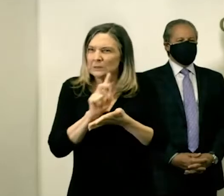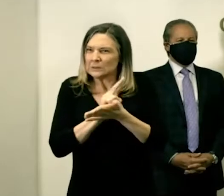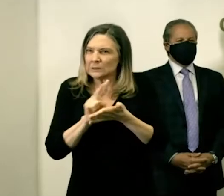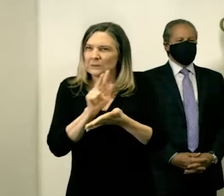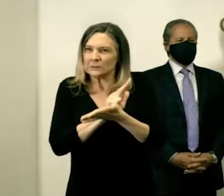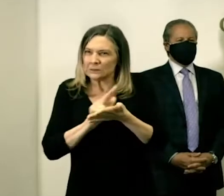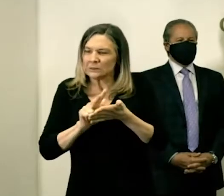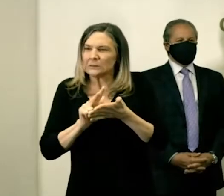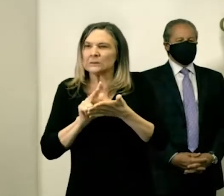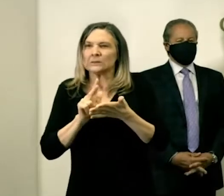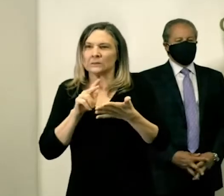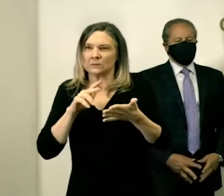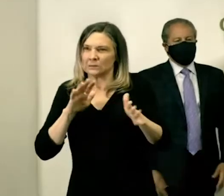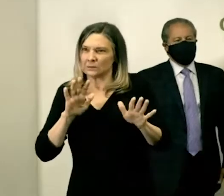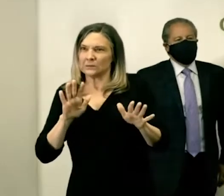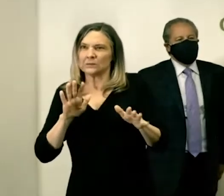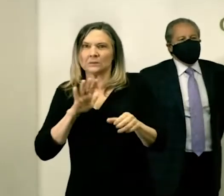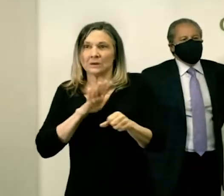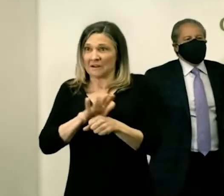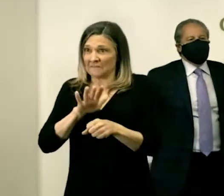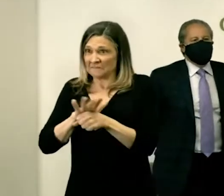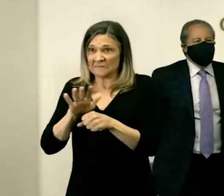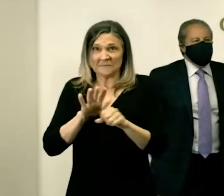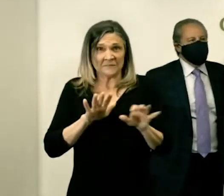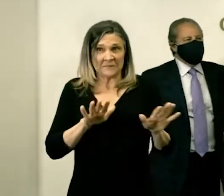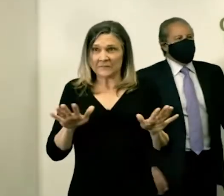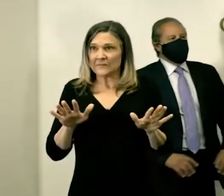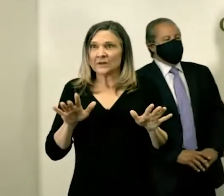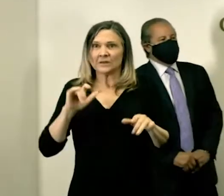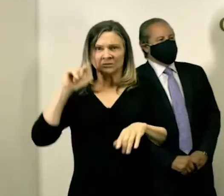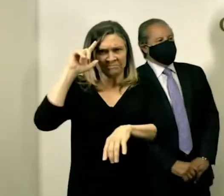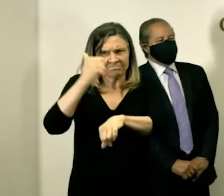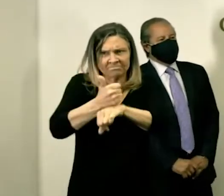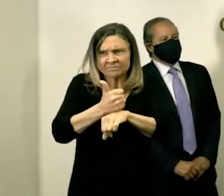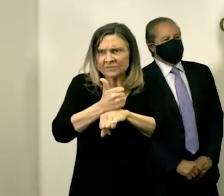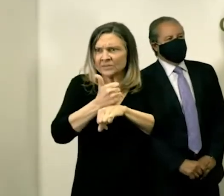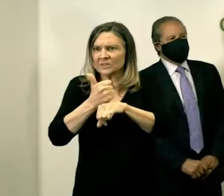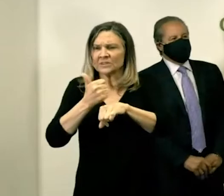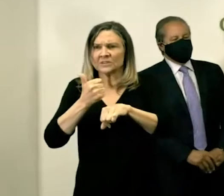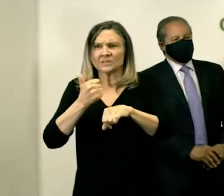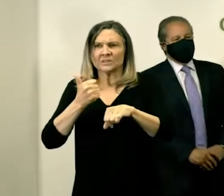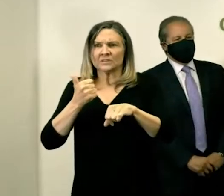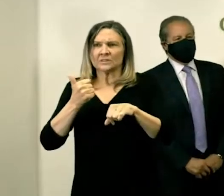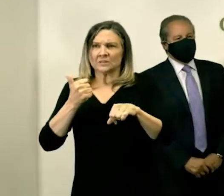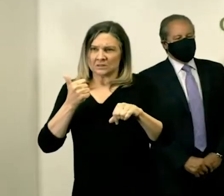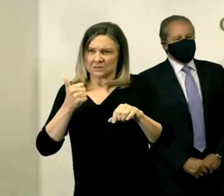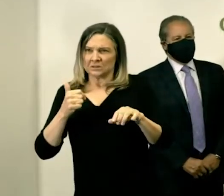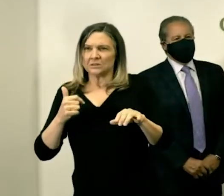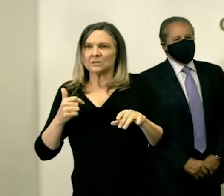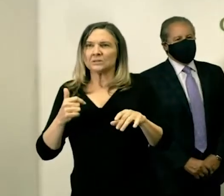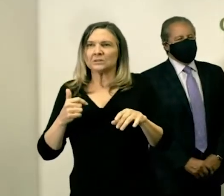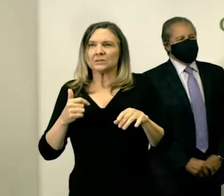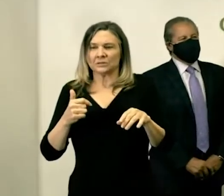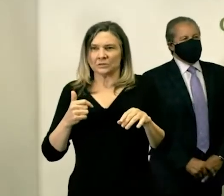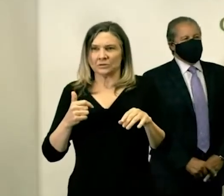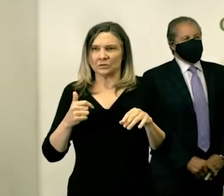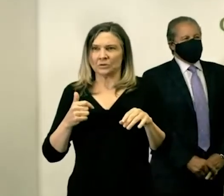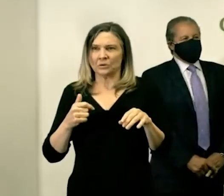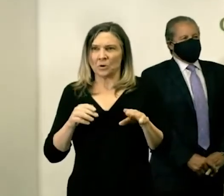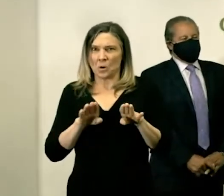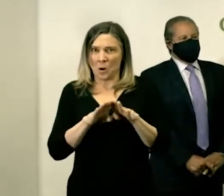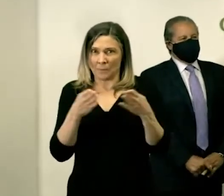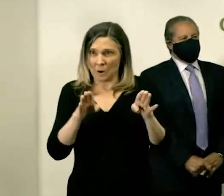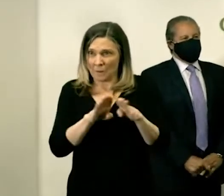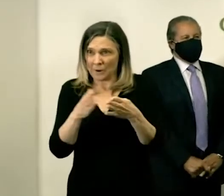of abundance, moving away from the scarcity mindset where we can meaningfully begin to reopen the economy without the kinds